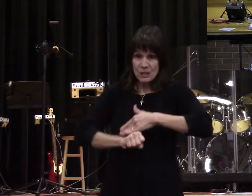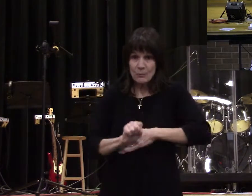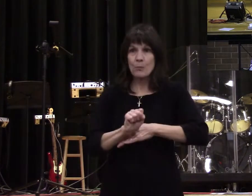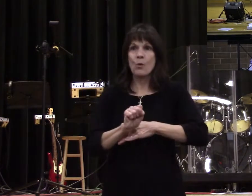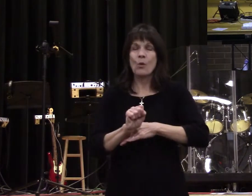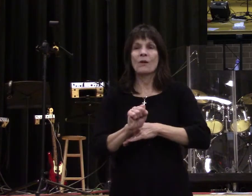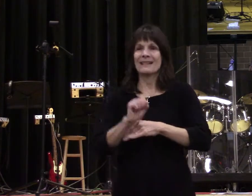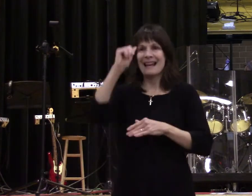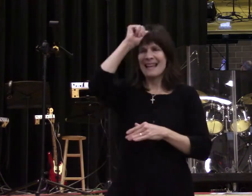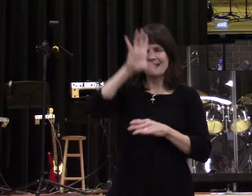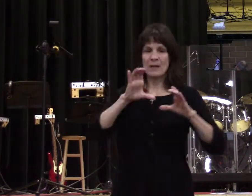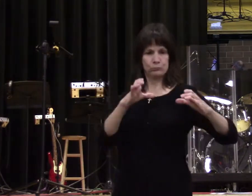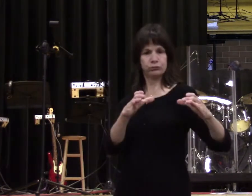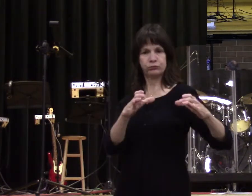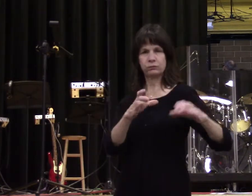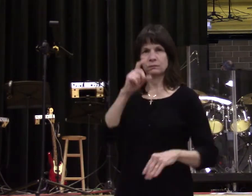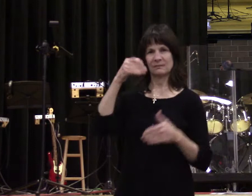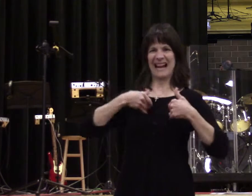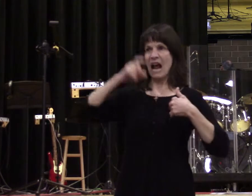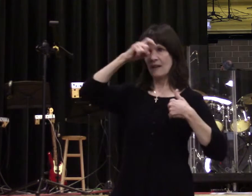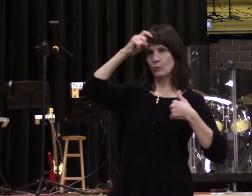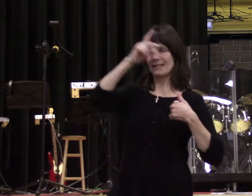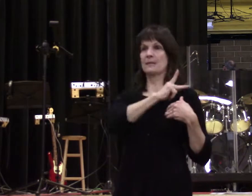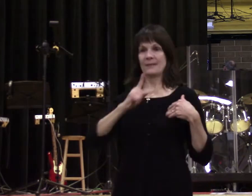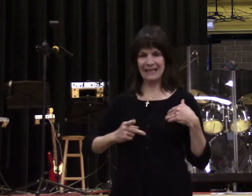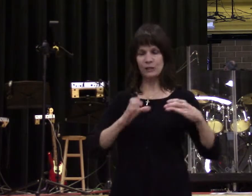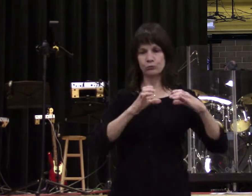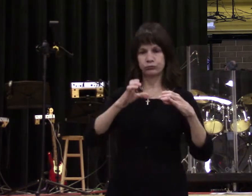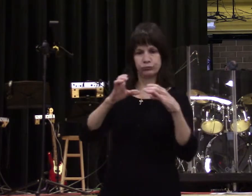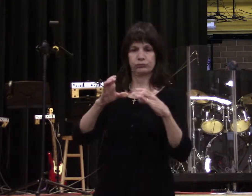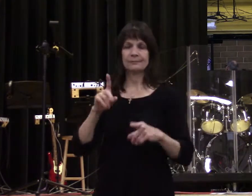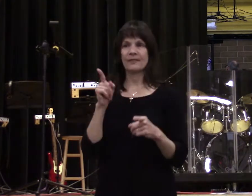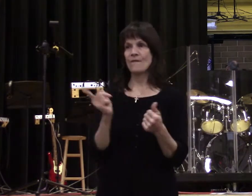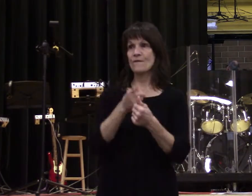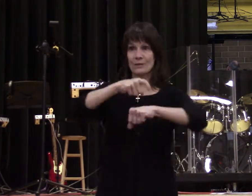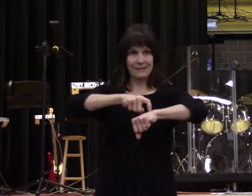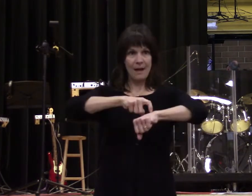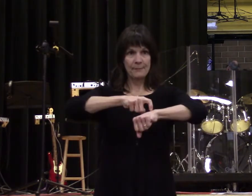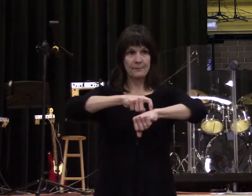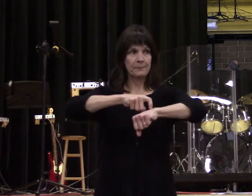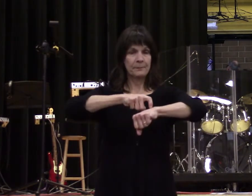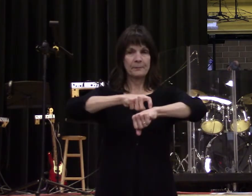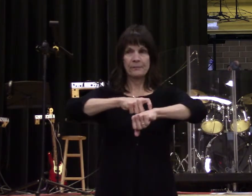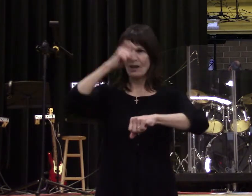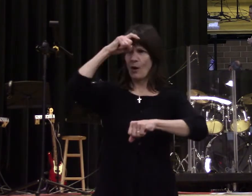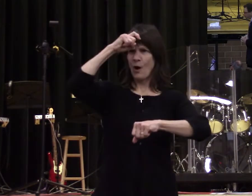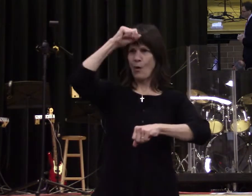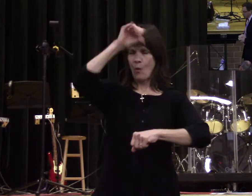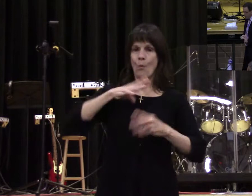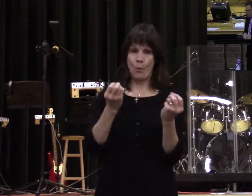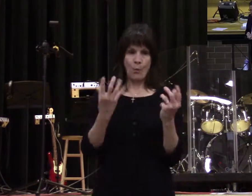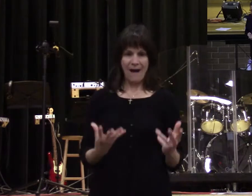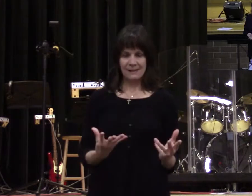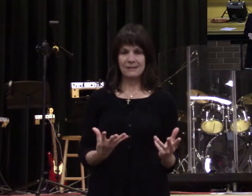Hey, thank you, Kurt, for setting the thing straight. But how many people know when the wise men came, it says in Matthew